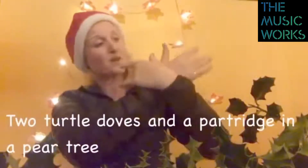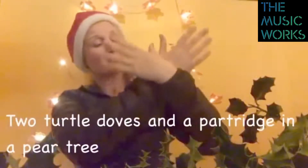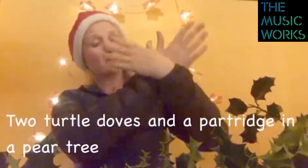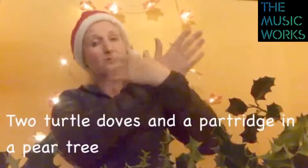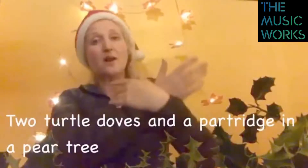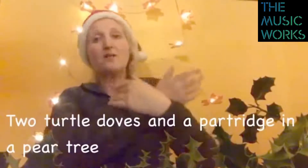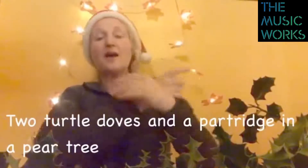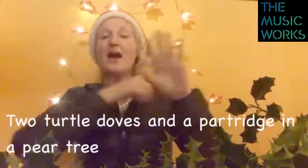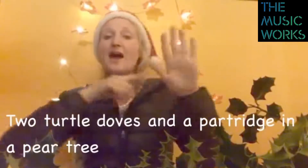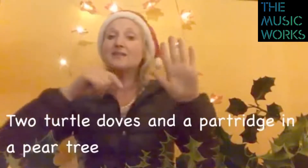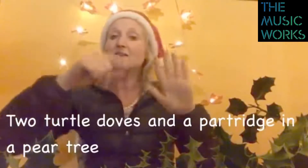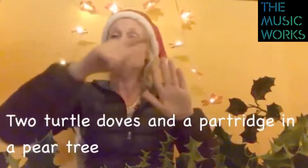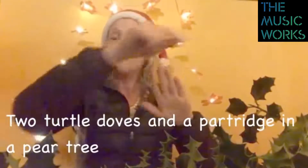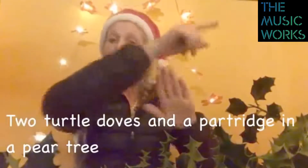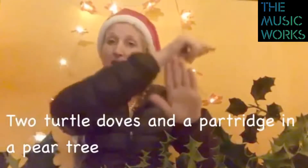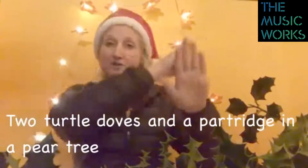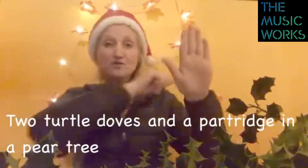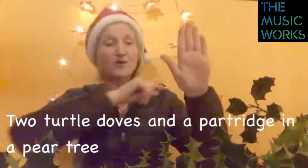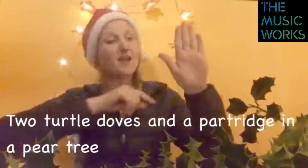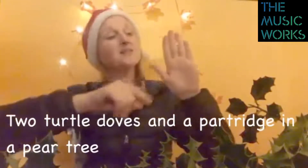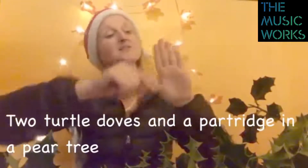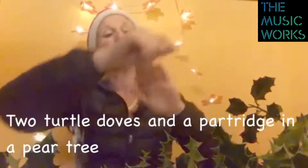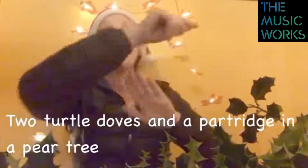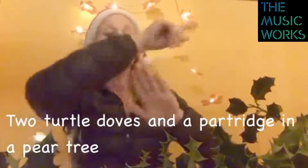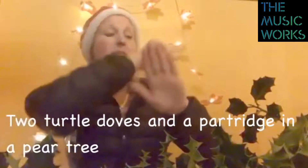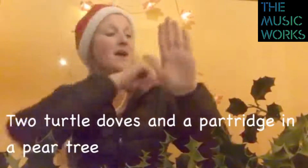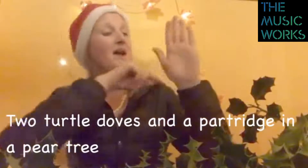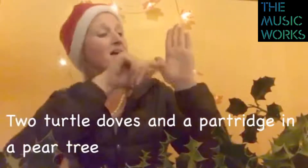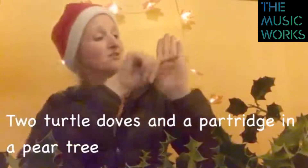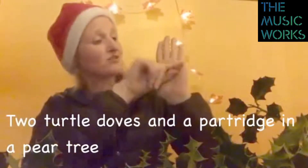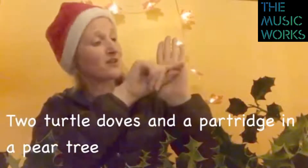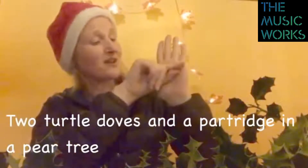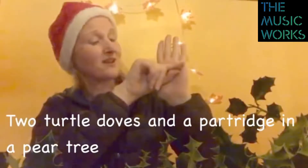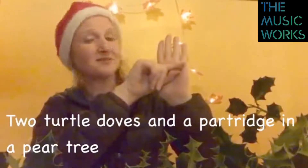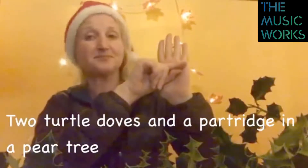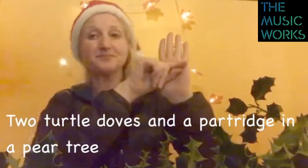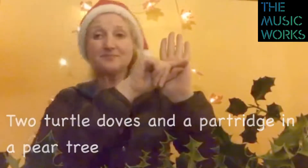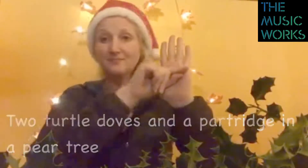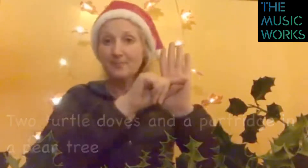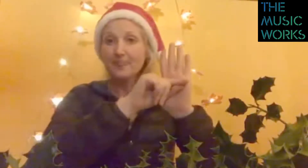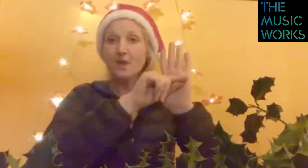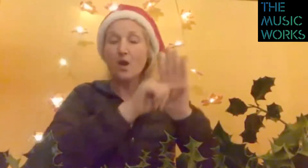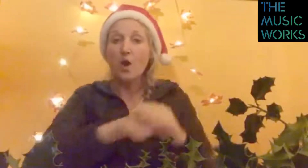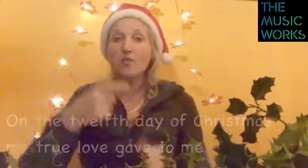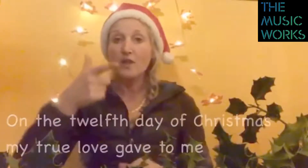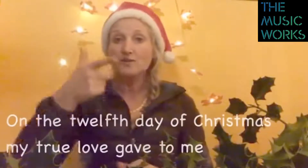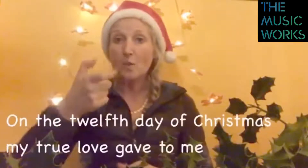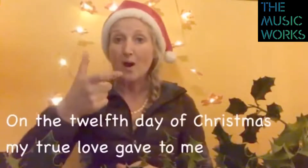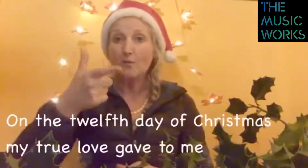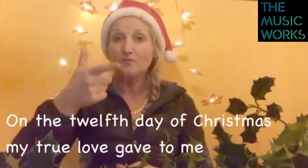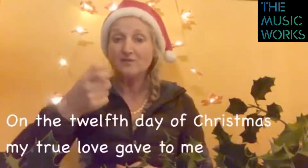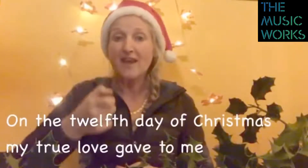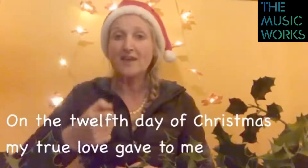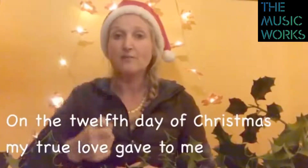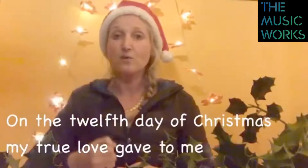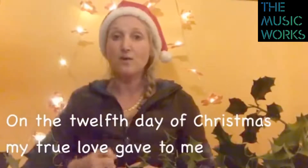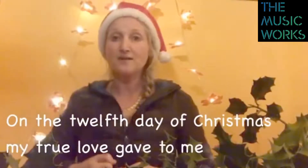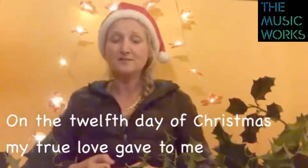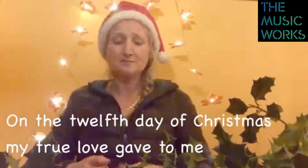turtle doves, and a partridge in a pear tree. On the 12th day of Christmas